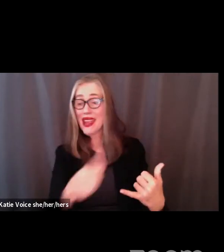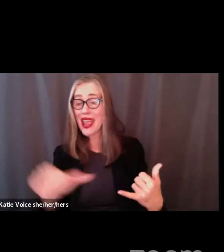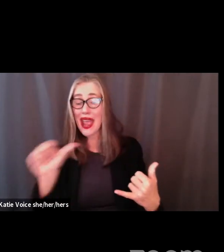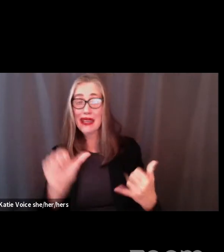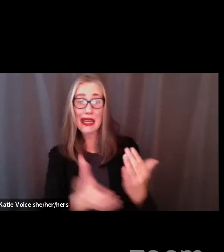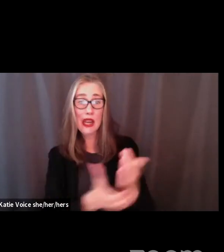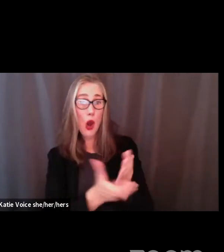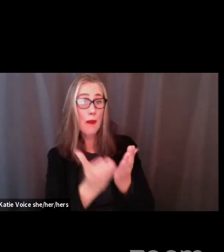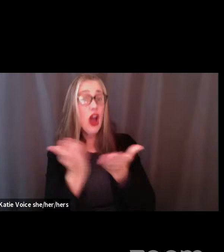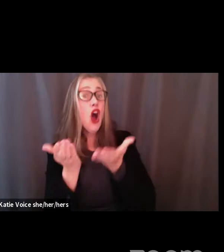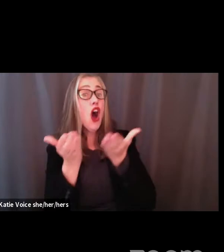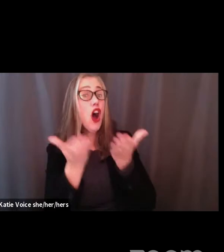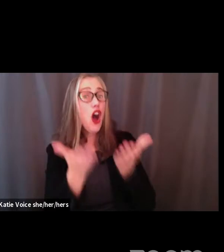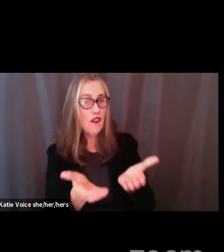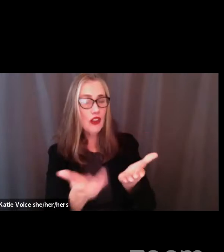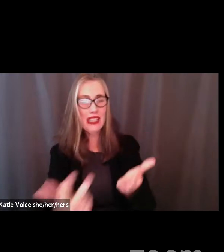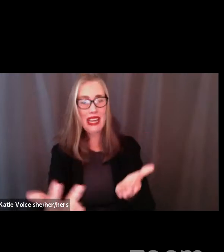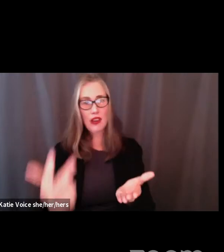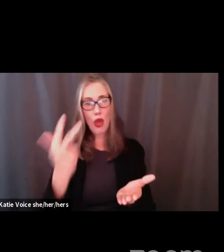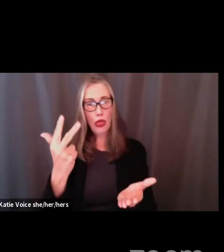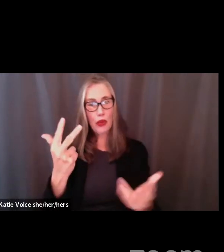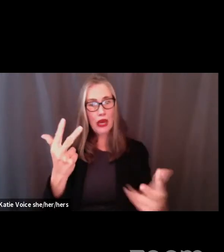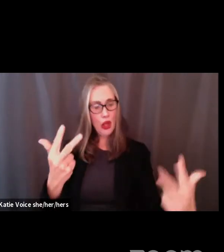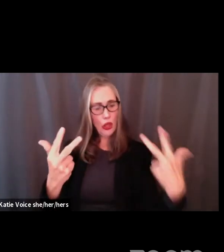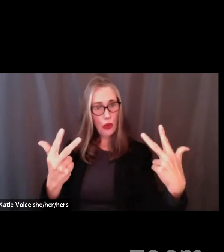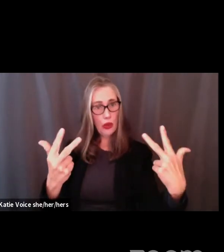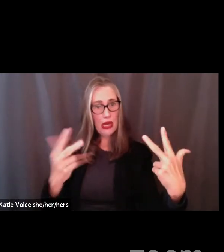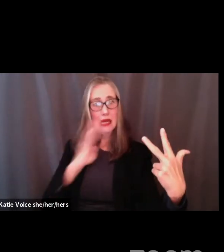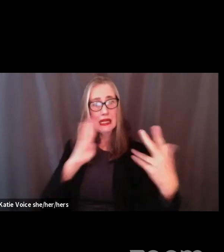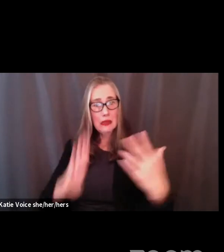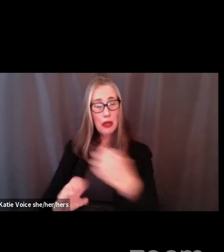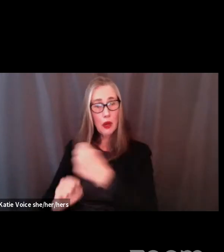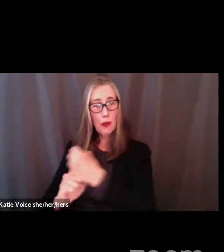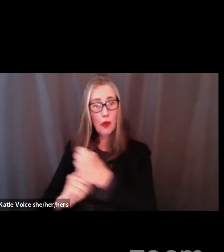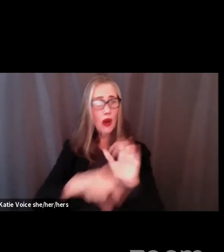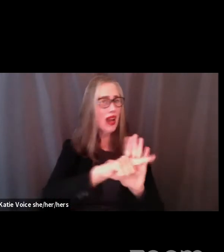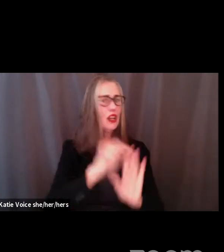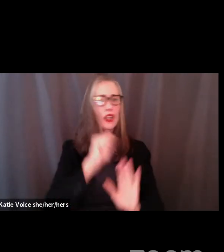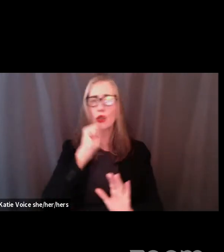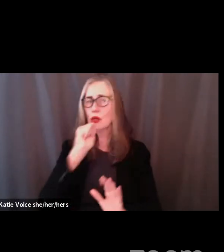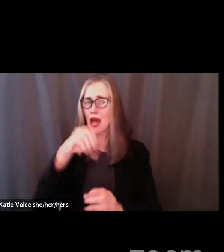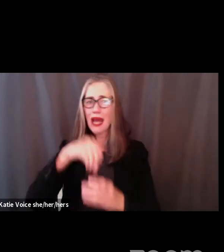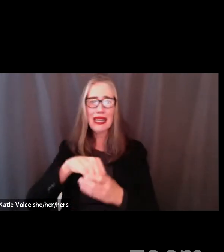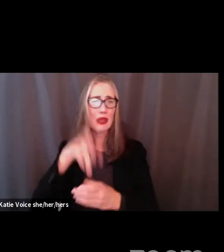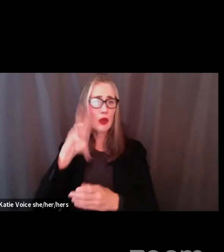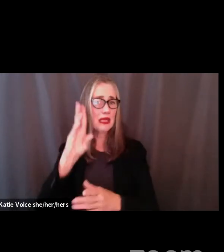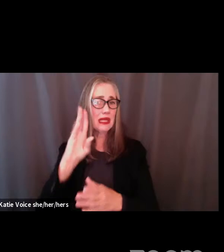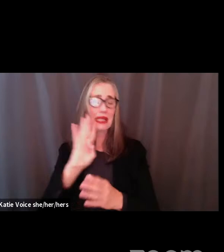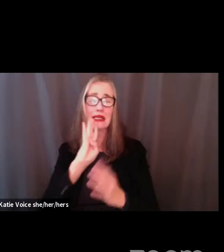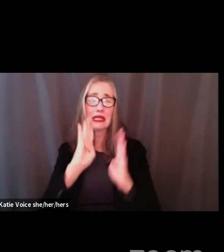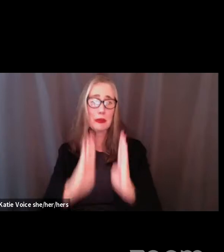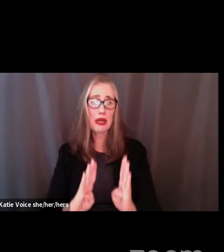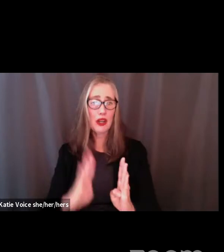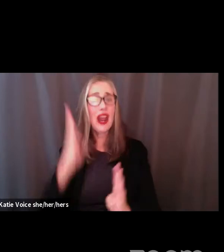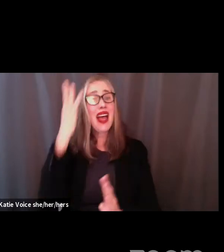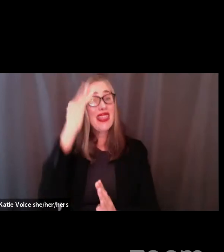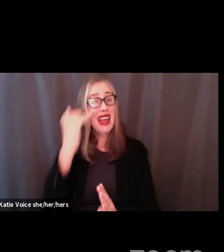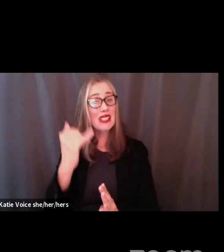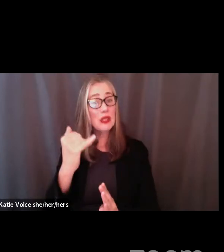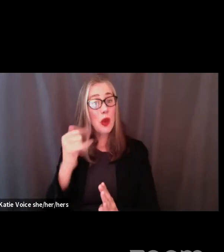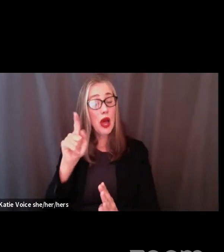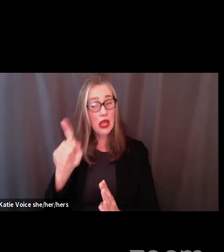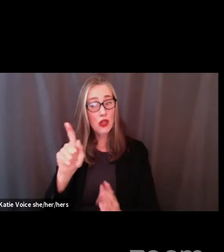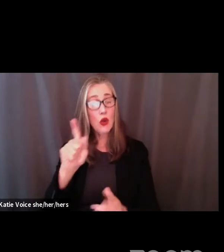by those among the 3 speakers pro and the 3 speakers con. You were not among those 6 speakers. That's why your amendment was ruled out of